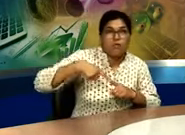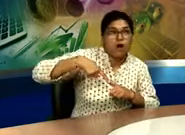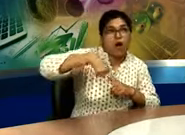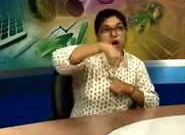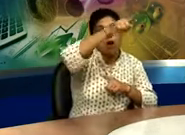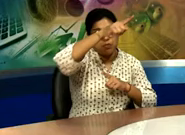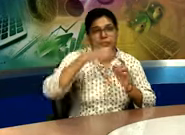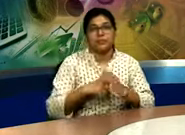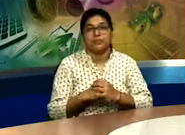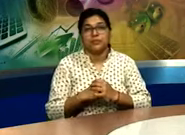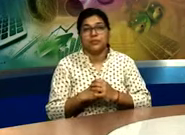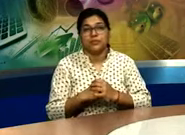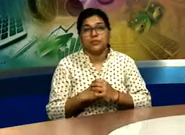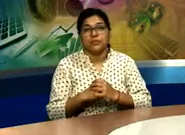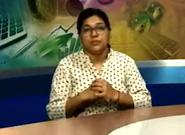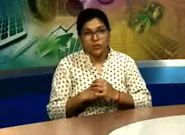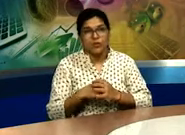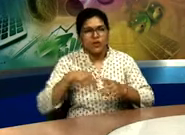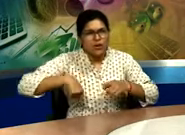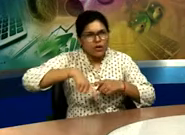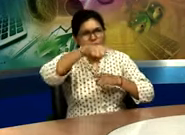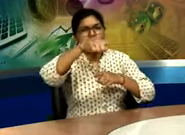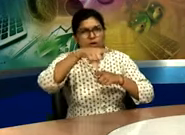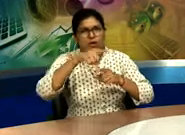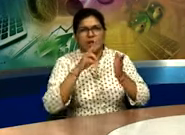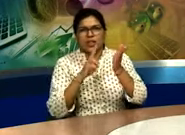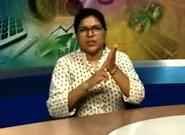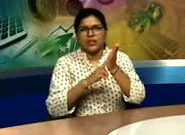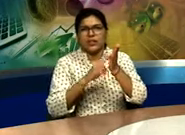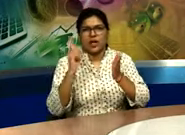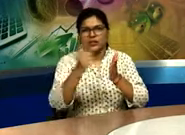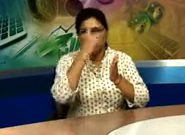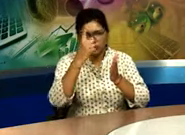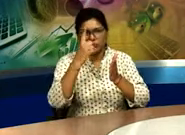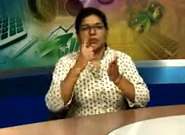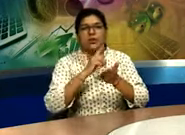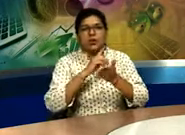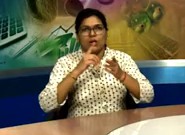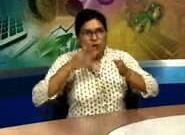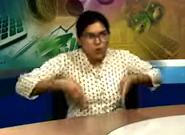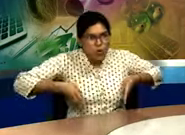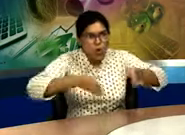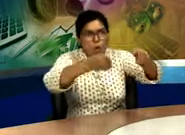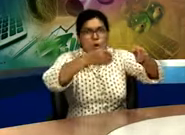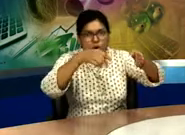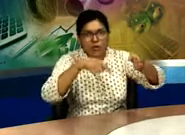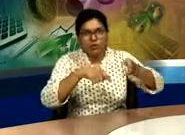along a 3-kilometer stretch. And that area is nowadays known